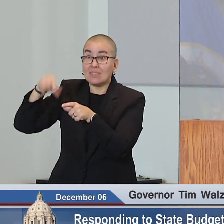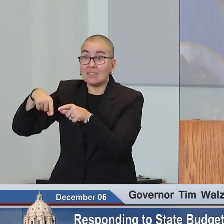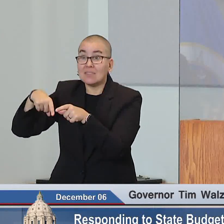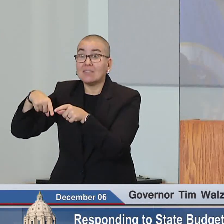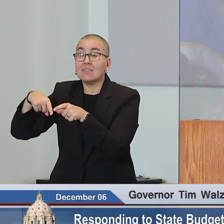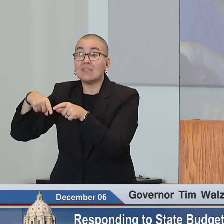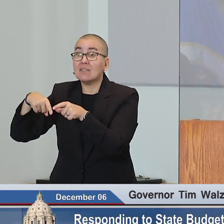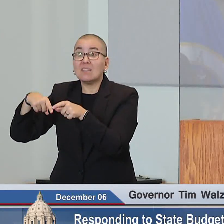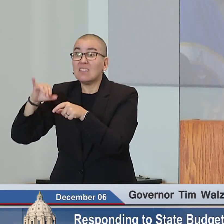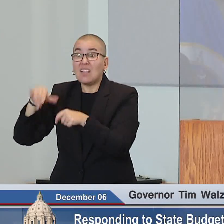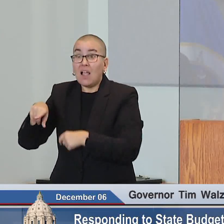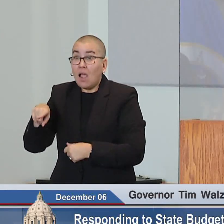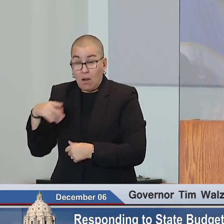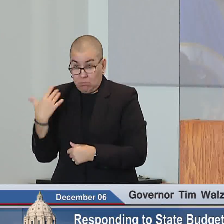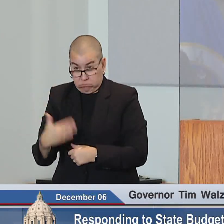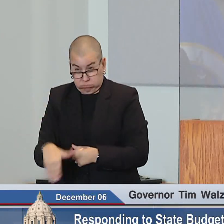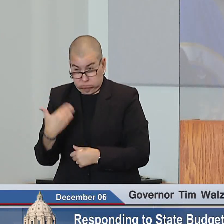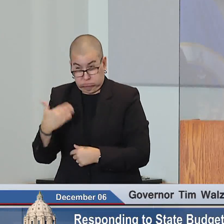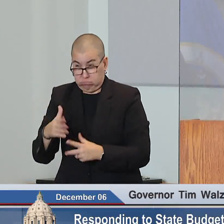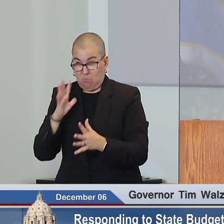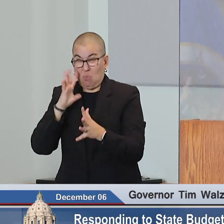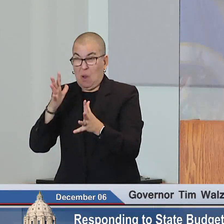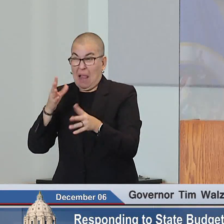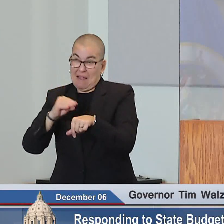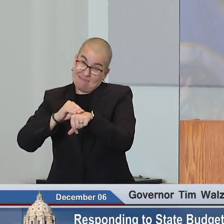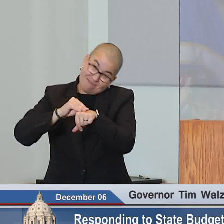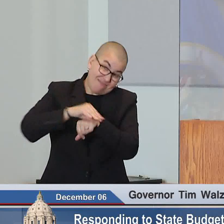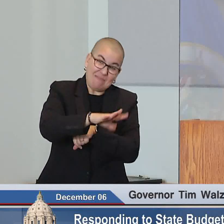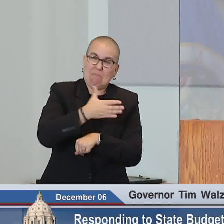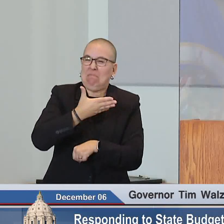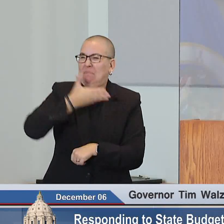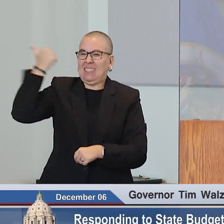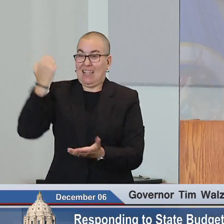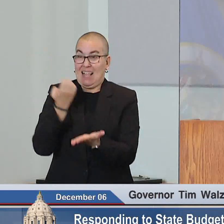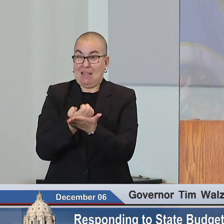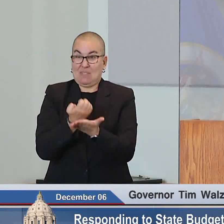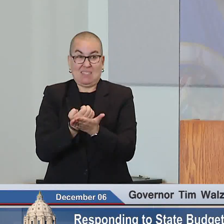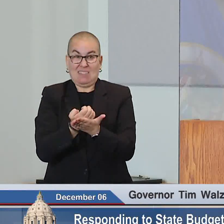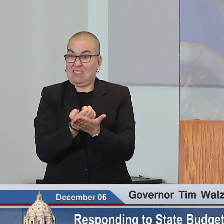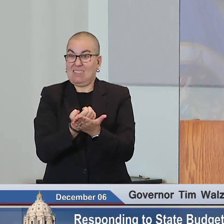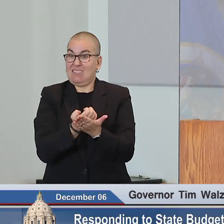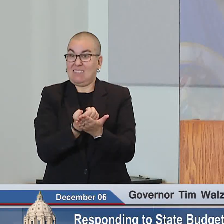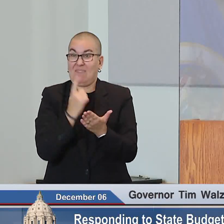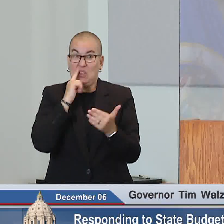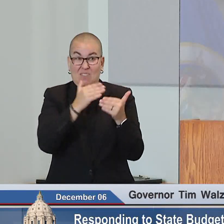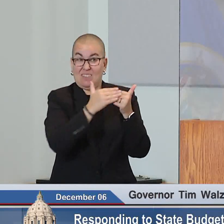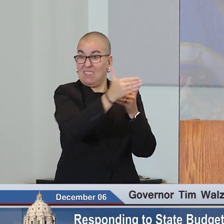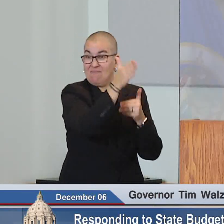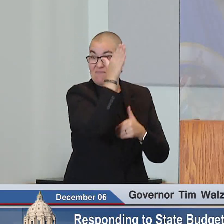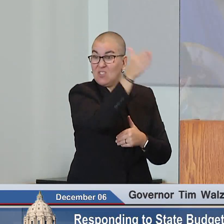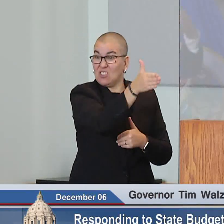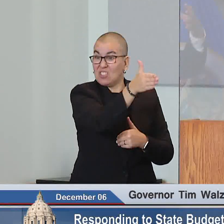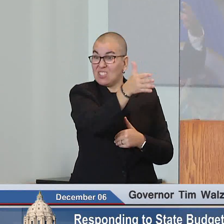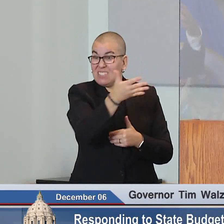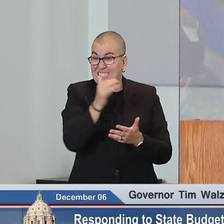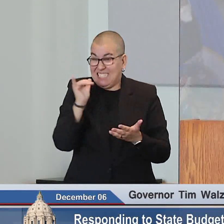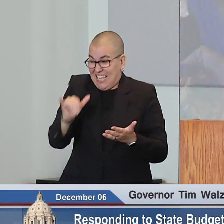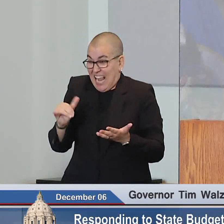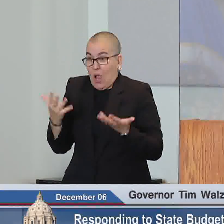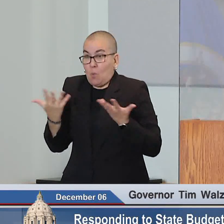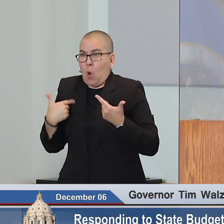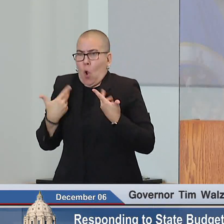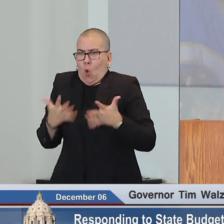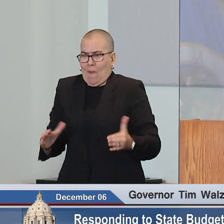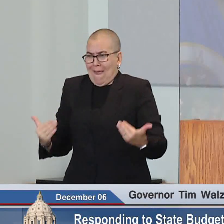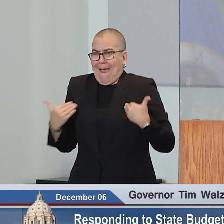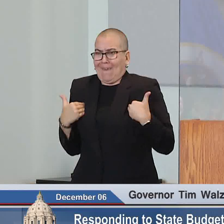more economic prosperity. And instead of trying to figure out how to cut the pie even further, we expand the pie to